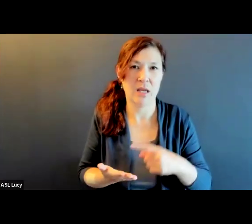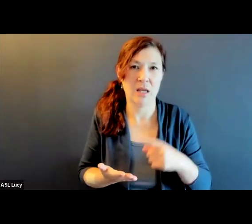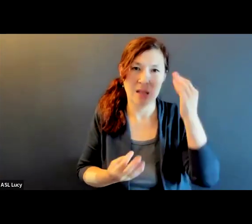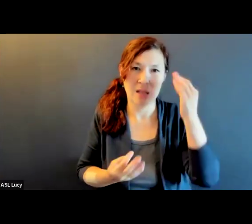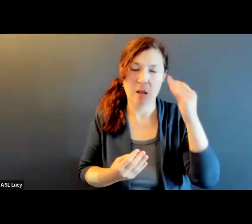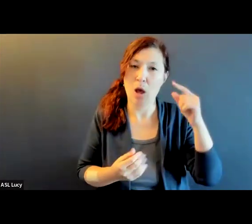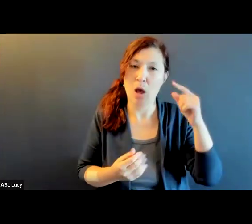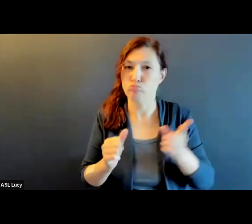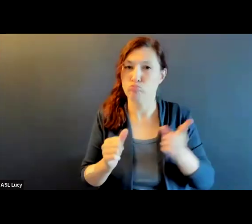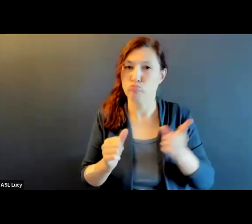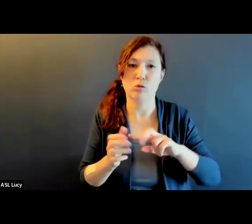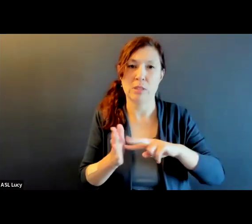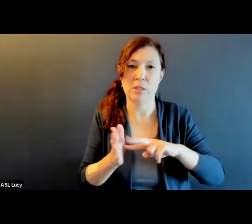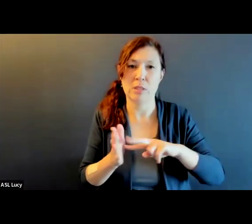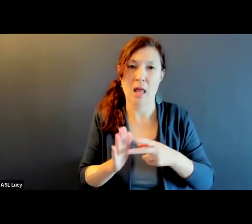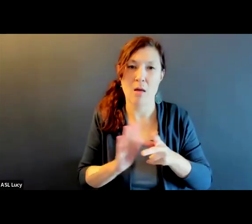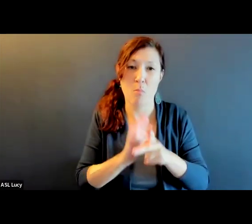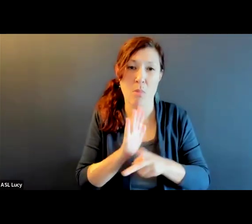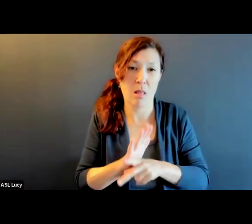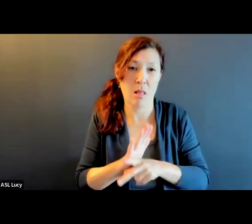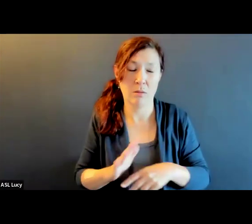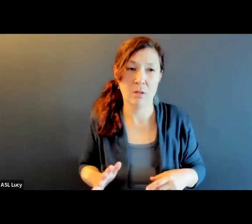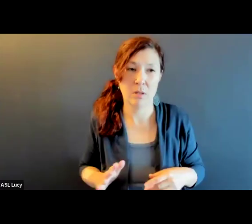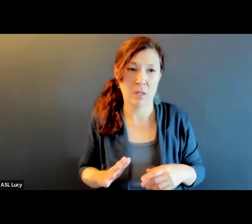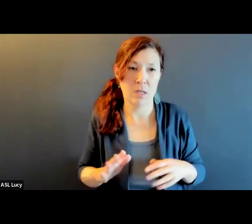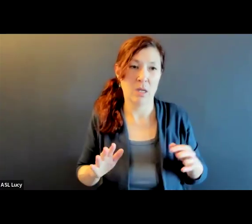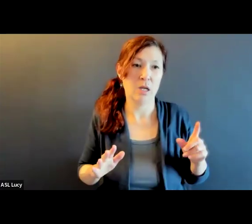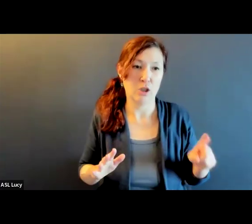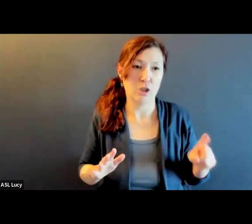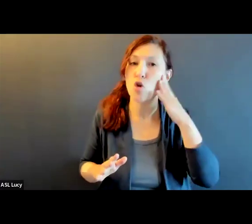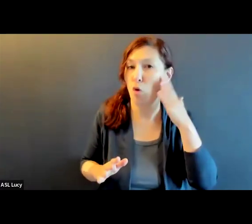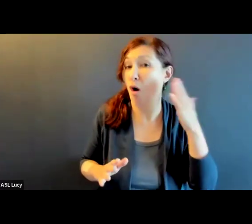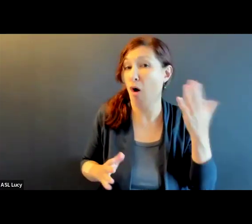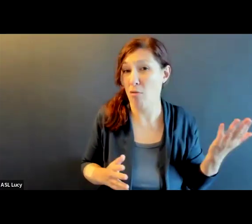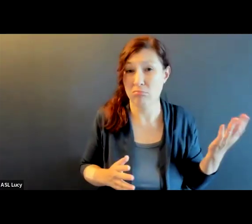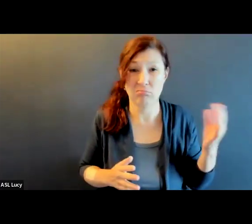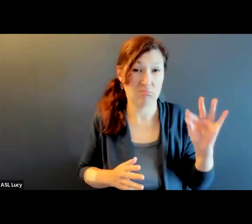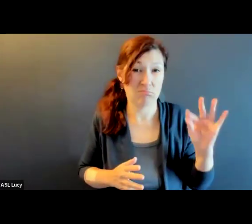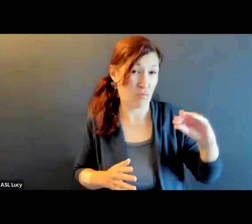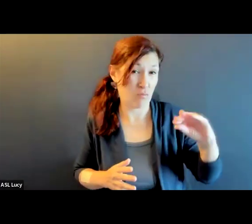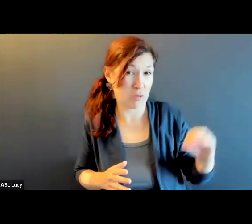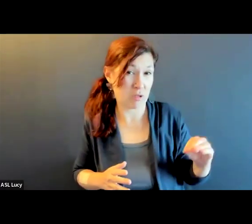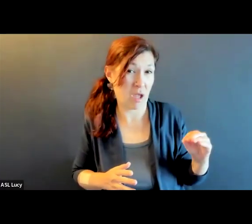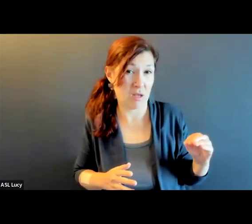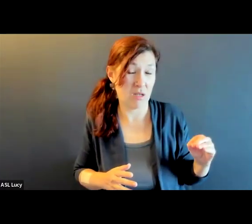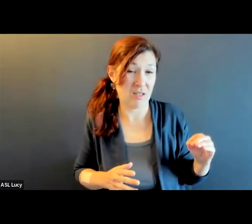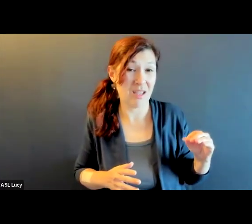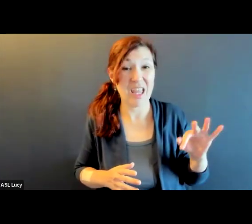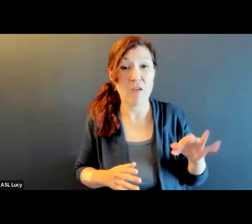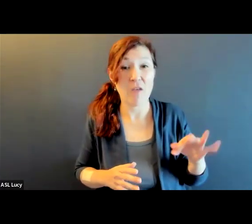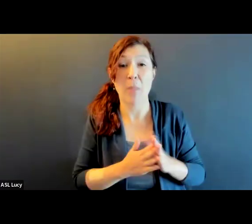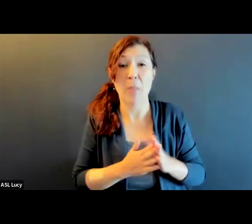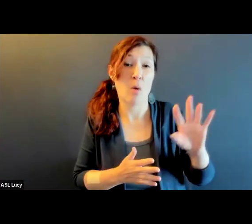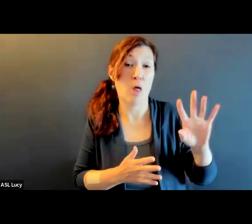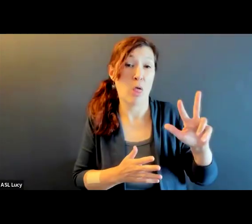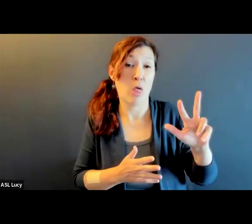the policy, just it might be worth knowing if that proportion would impact the original goals